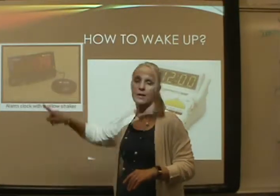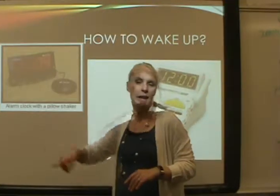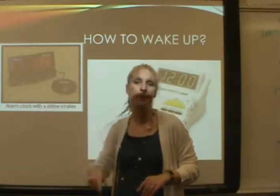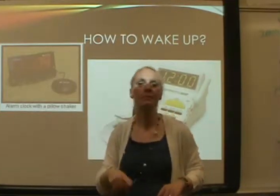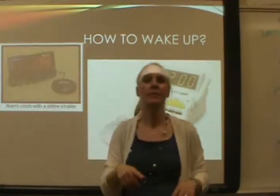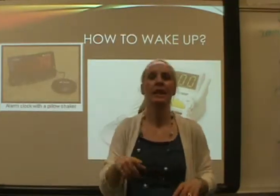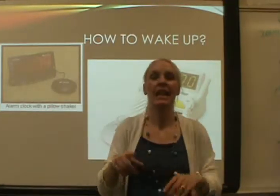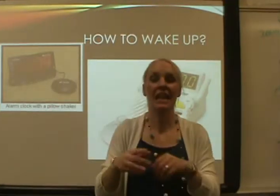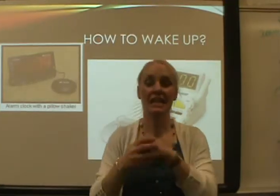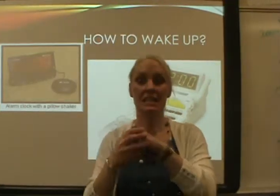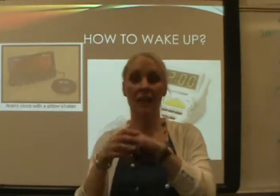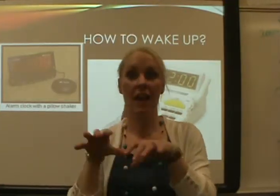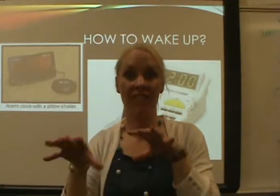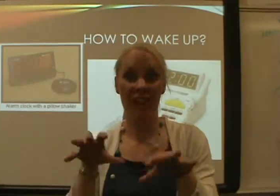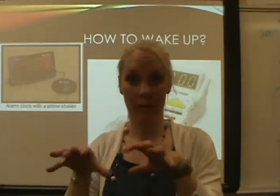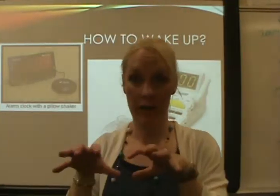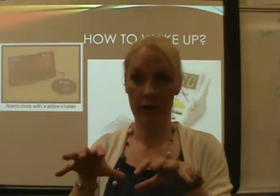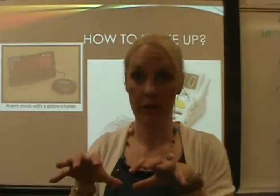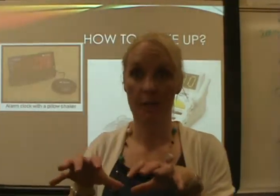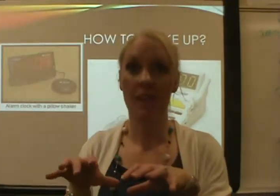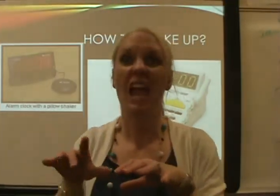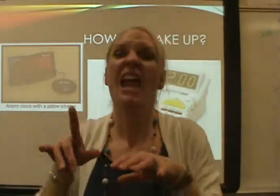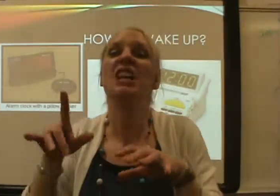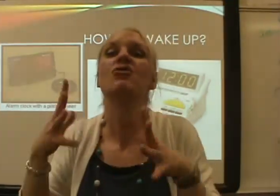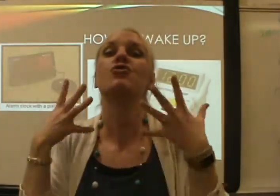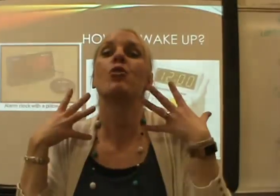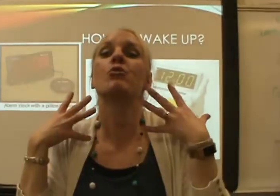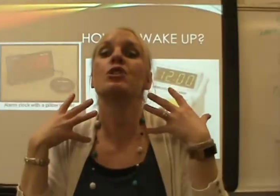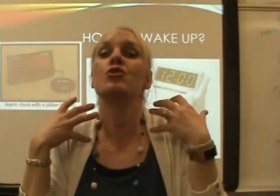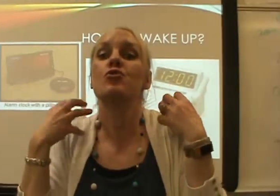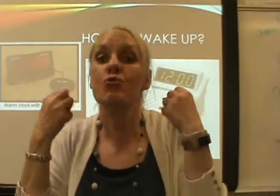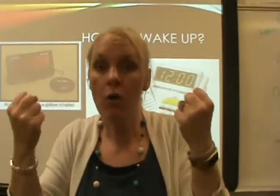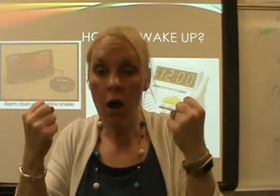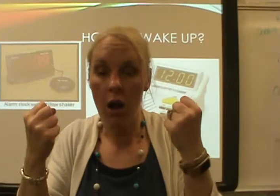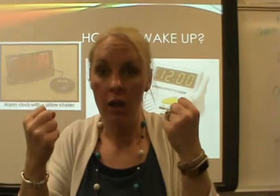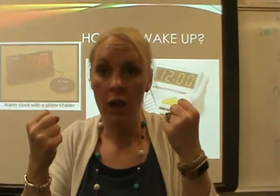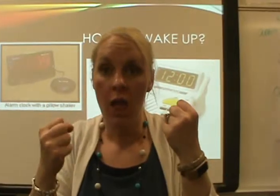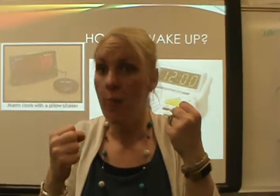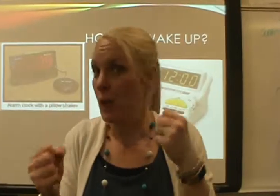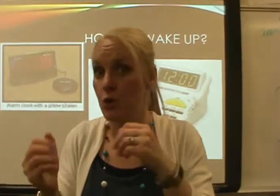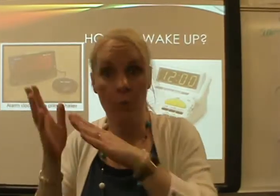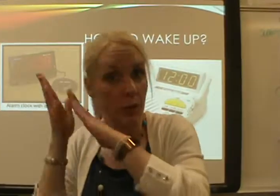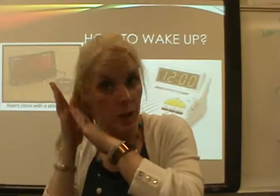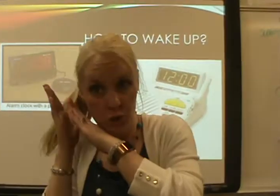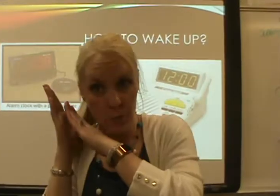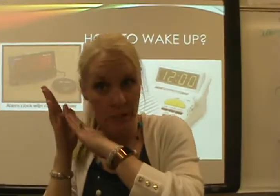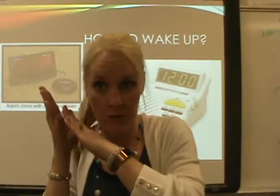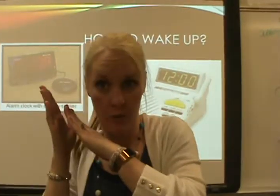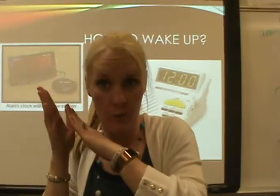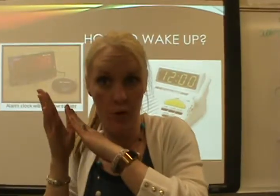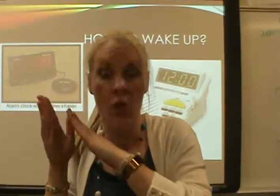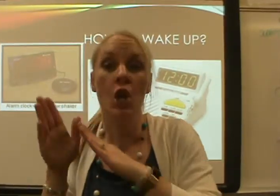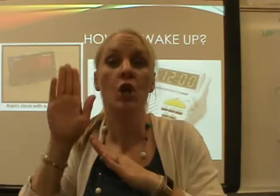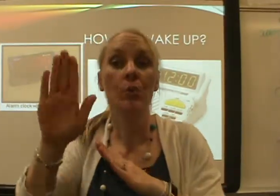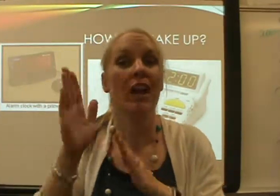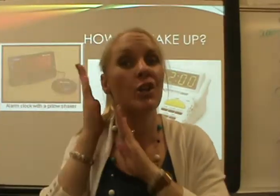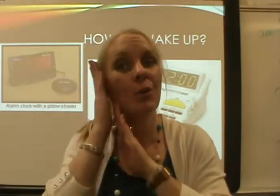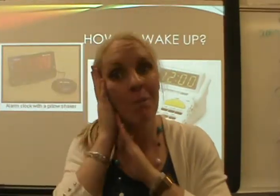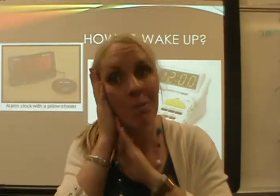okay? It's a vibrator. It is so strong that you don't put it under your pillow. You put it under your